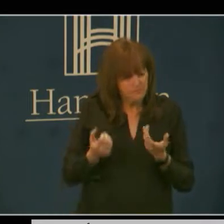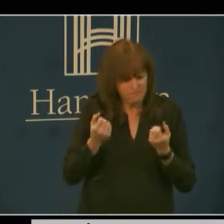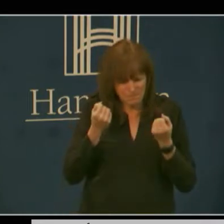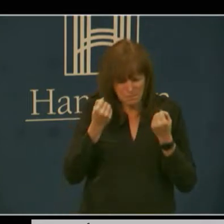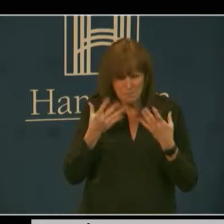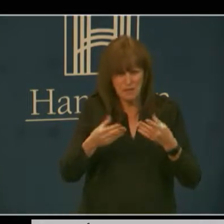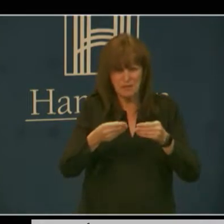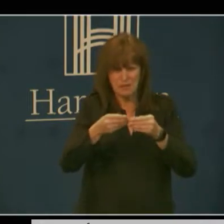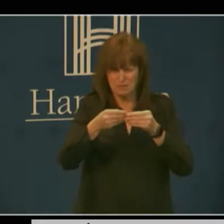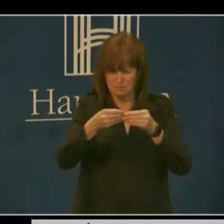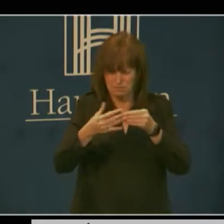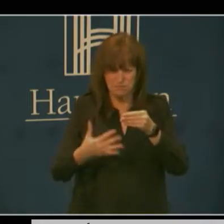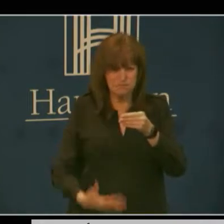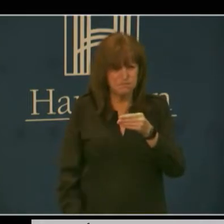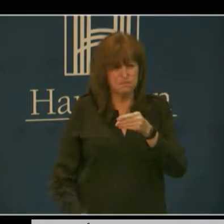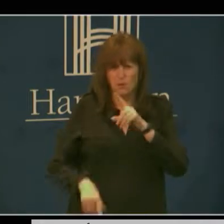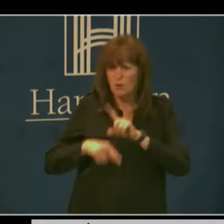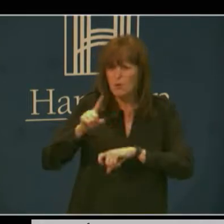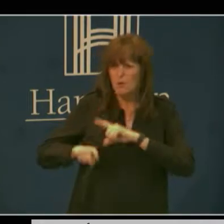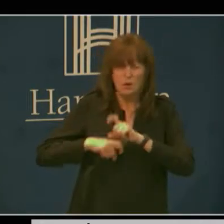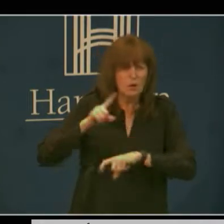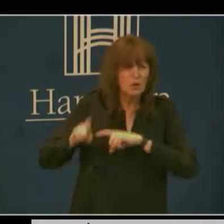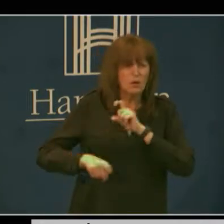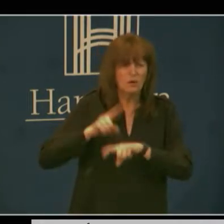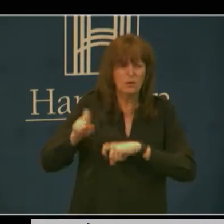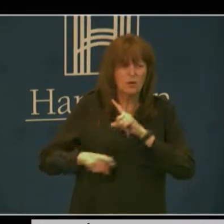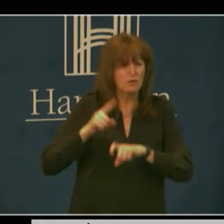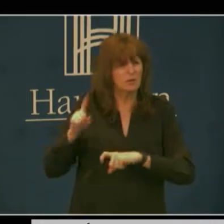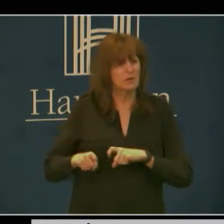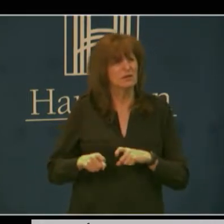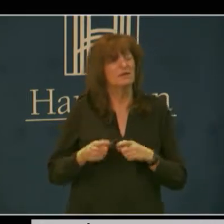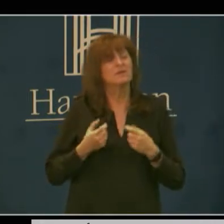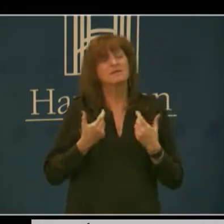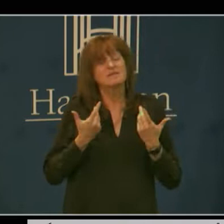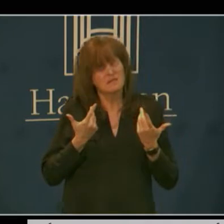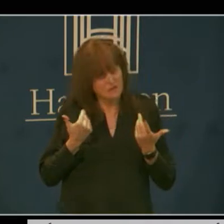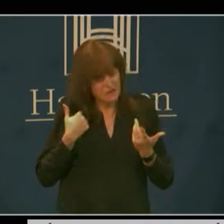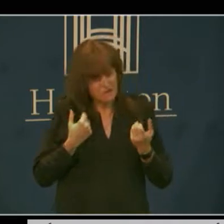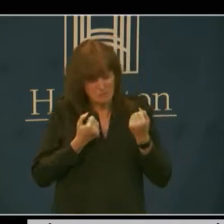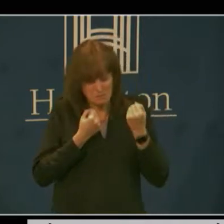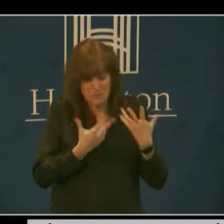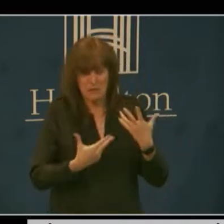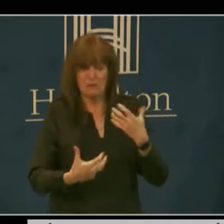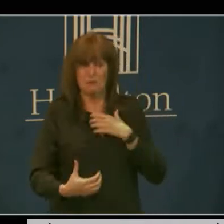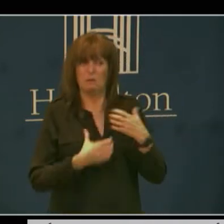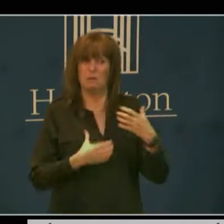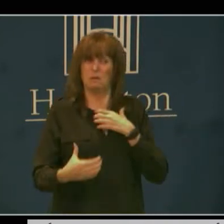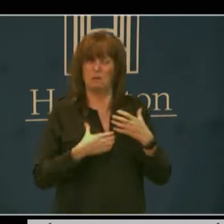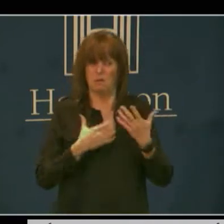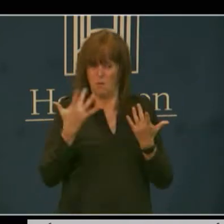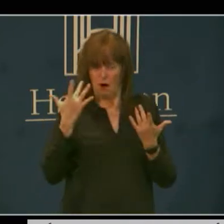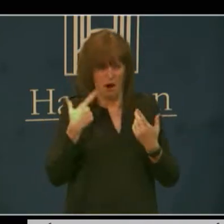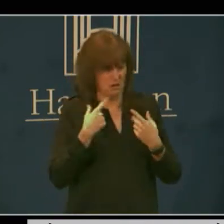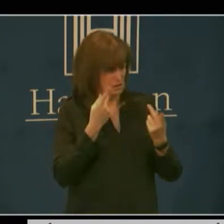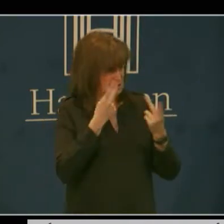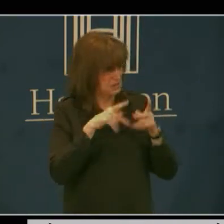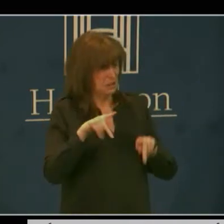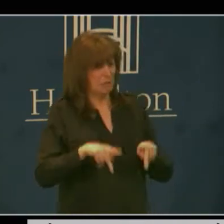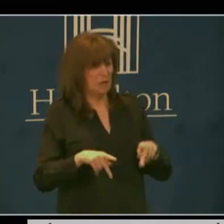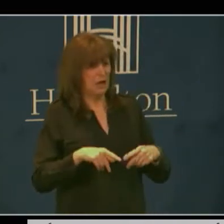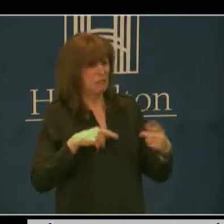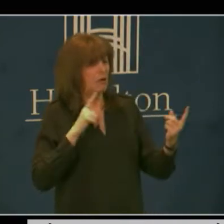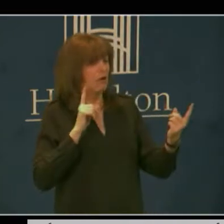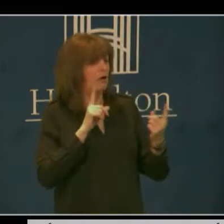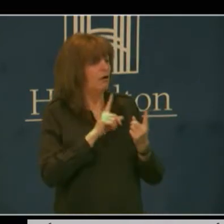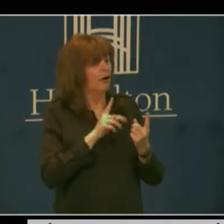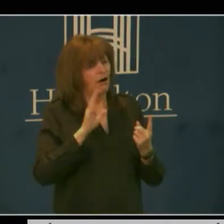last week or so. Many of them were complaints about people just not taking physical distancing seriously.